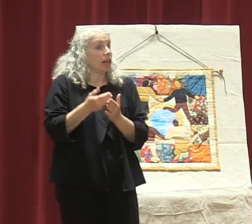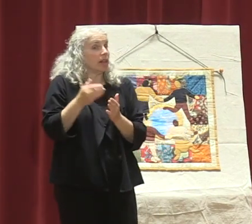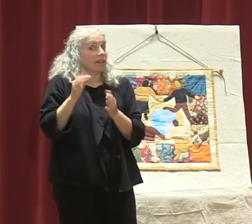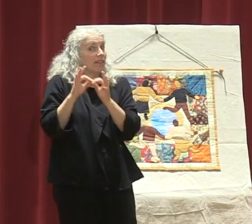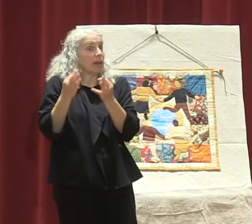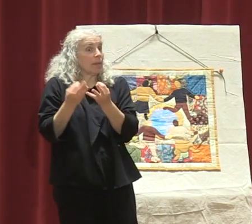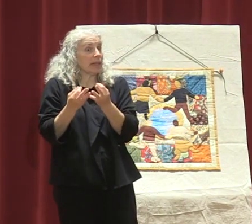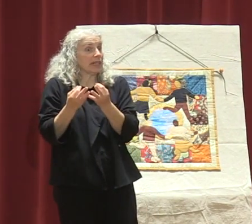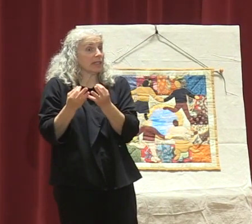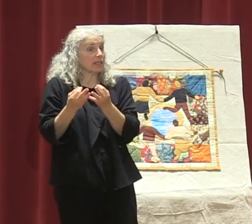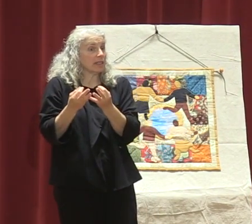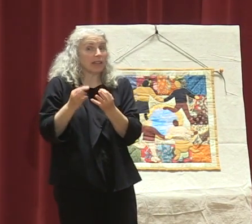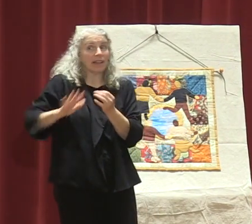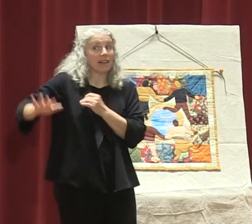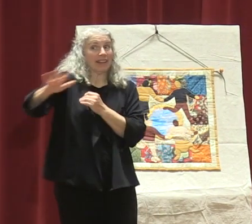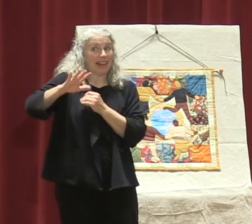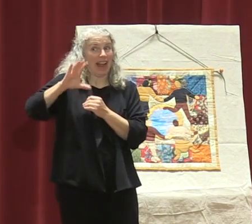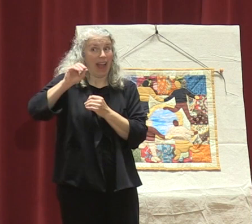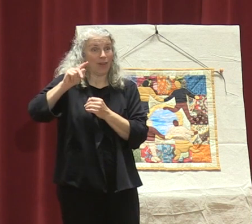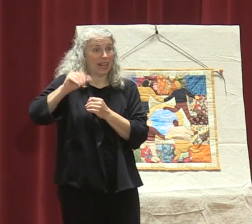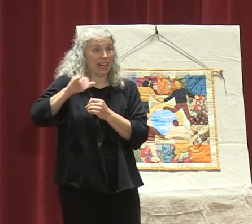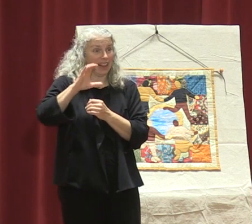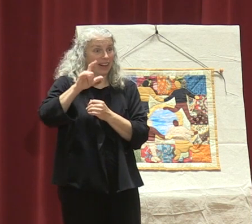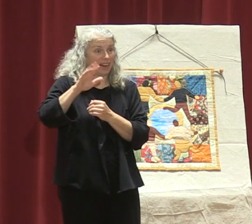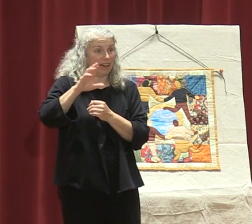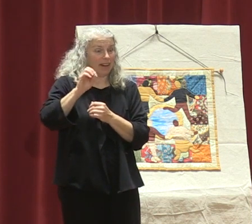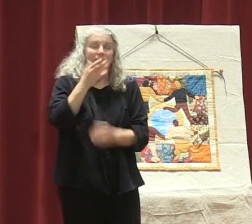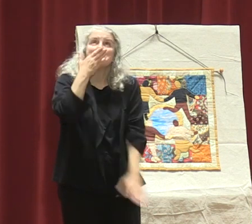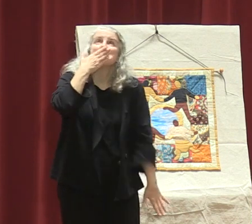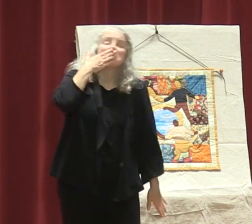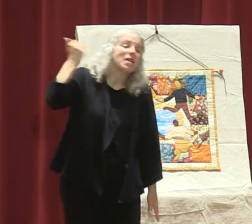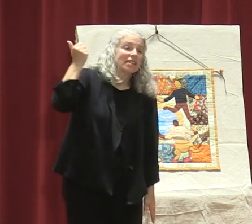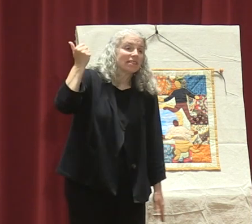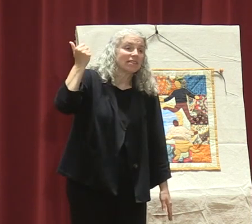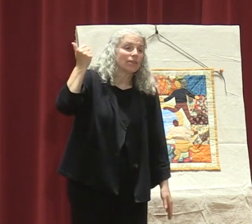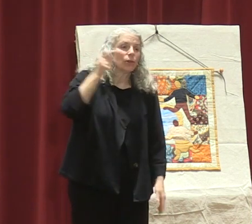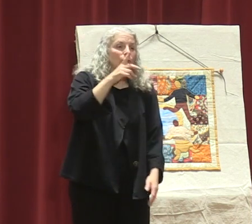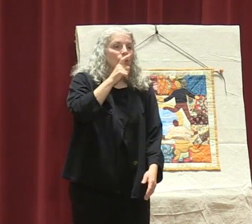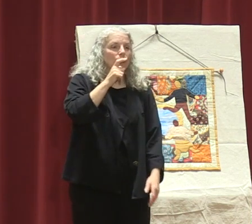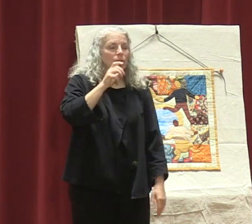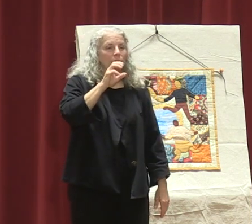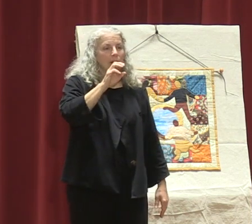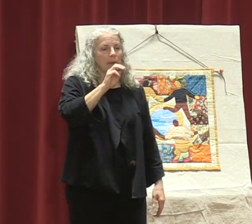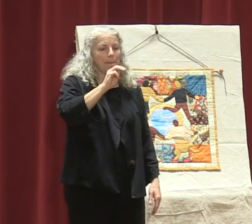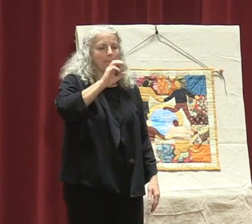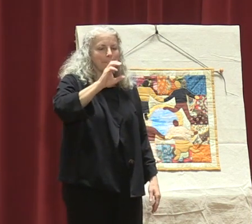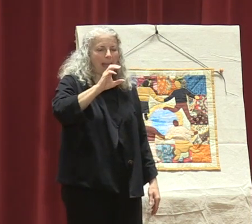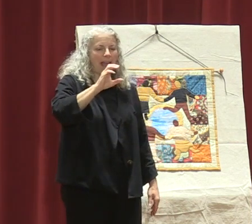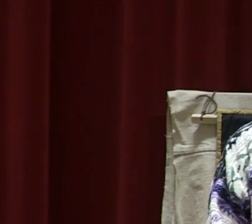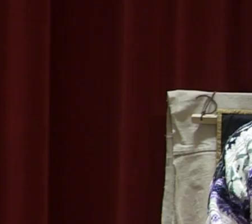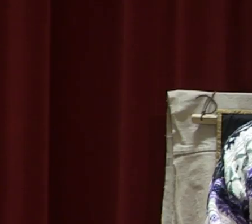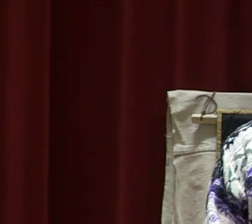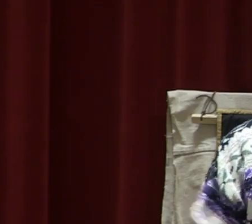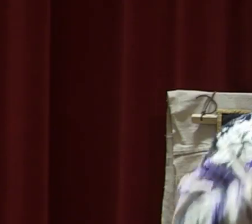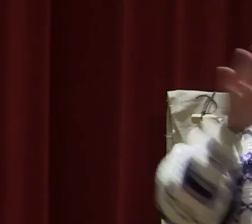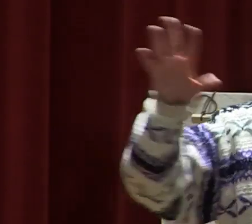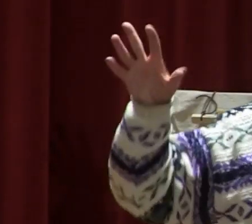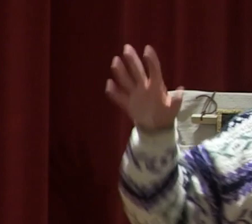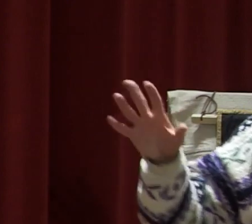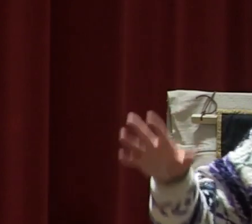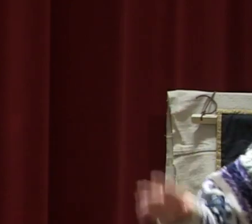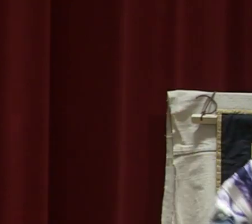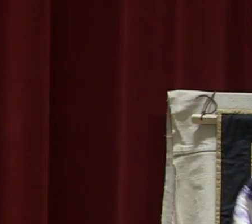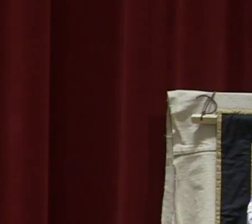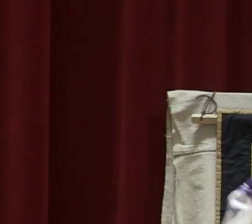Bodhran-playing families in the County Clare, the greatest were the McNamara. No matter